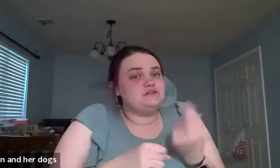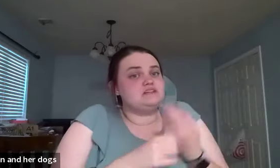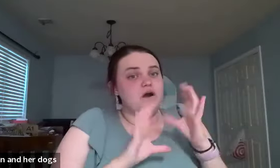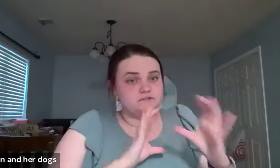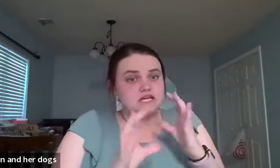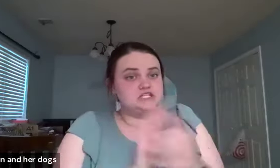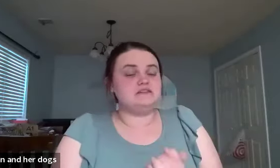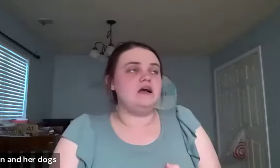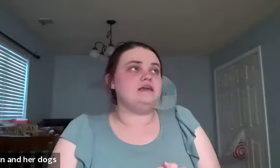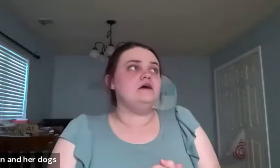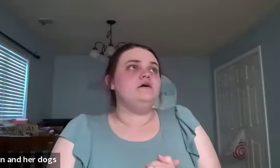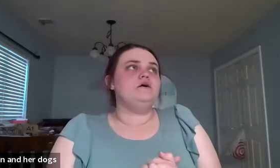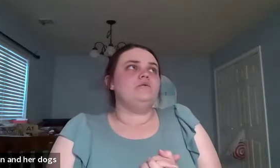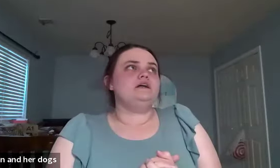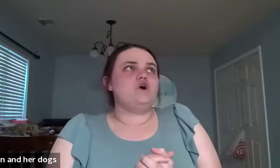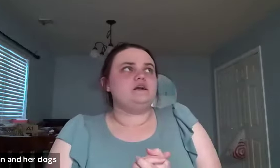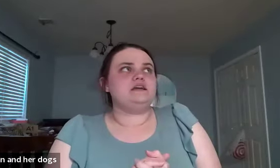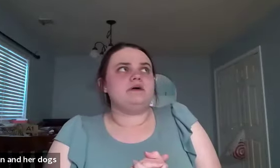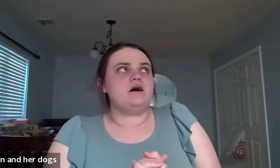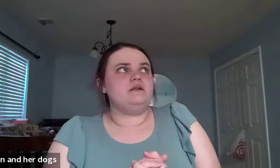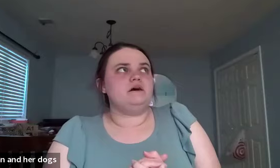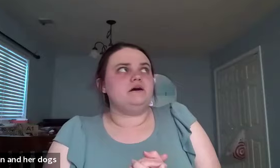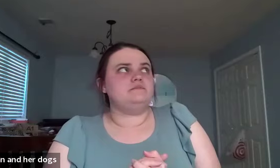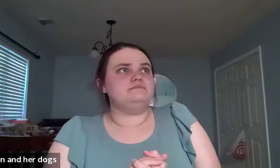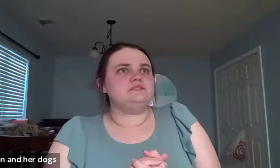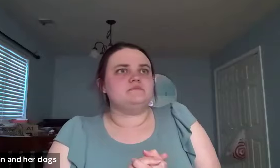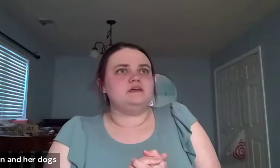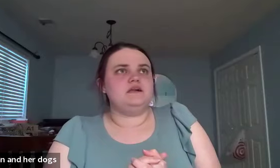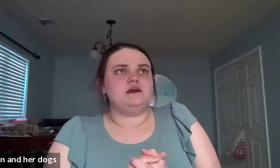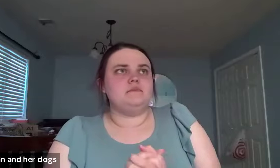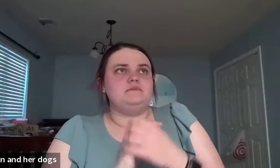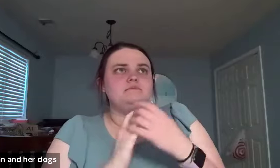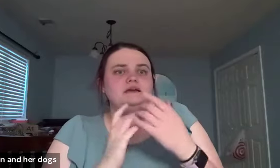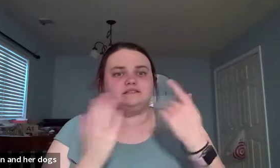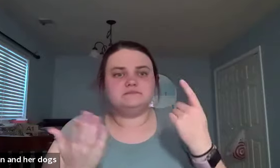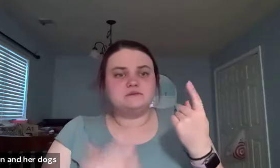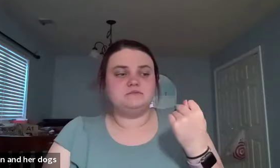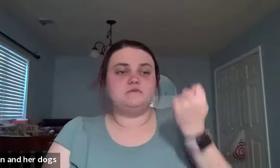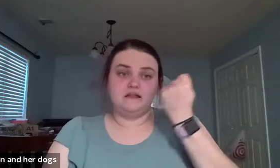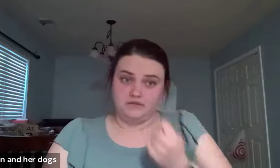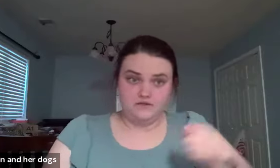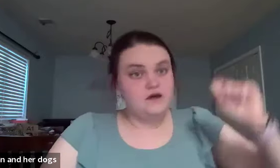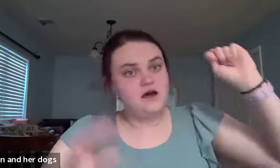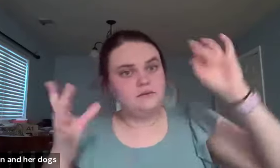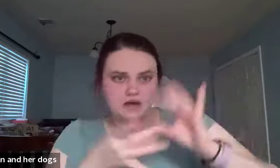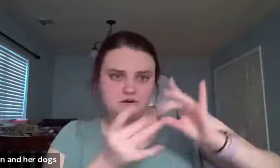used in conversation. Like when talking about something like sometimes people will be like the blah, blah,